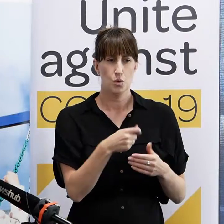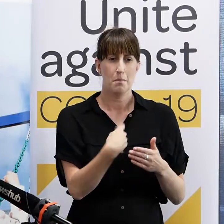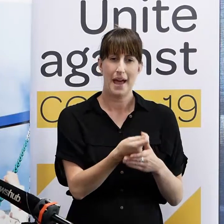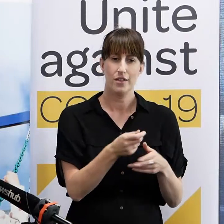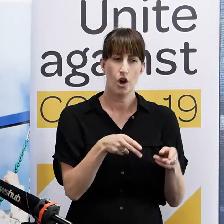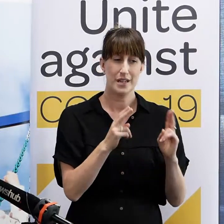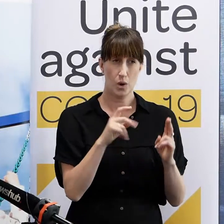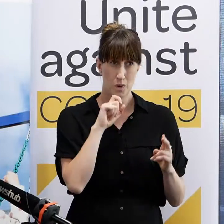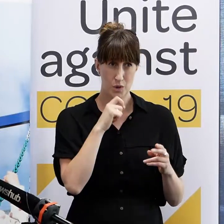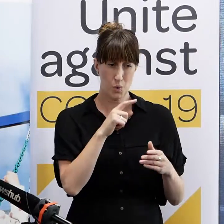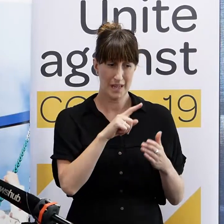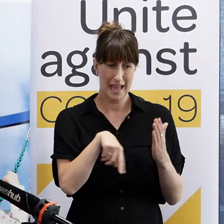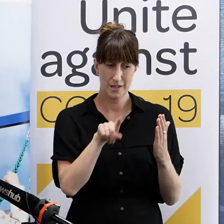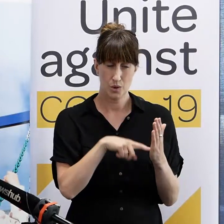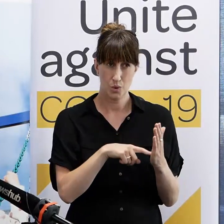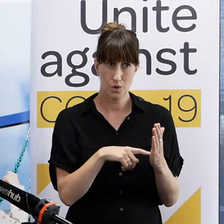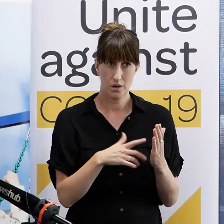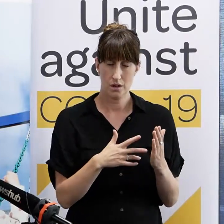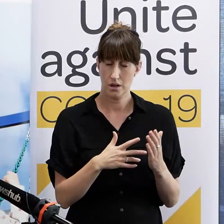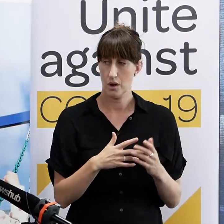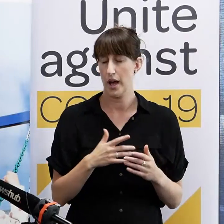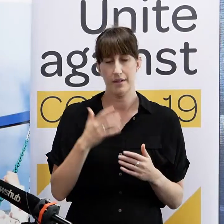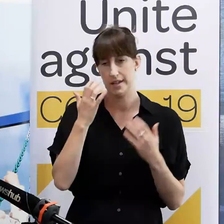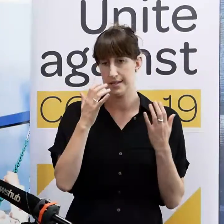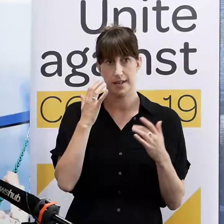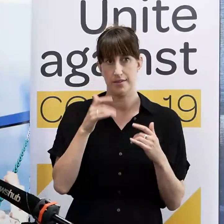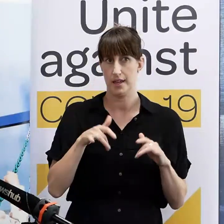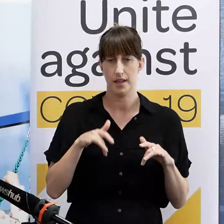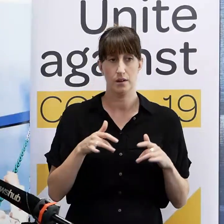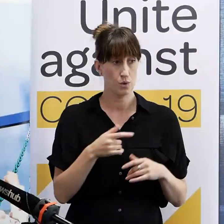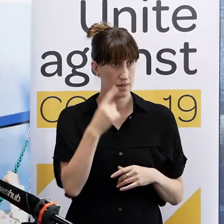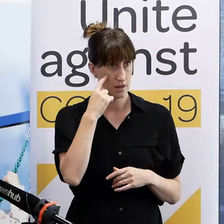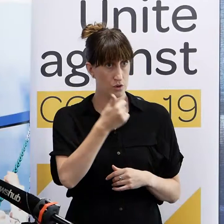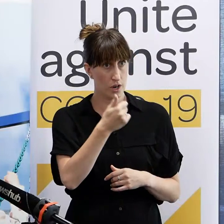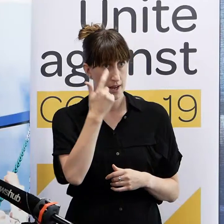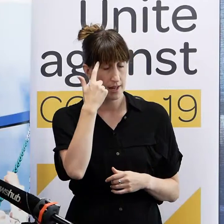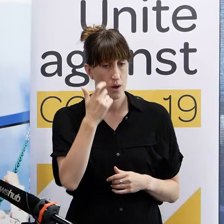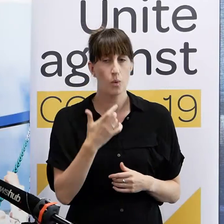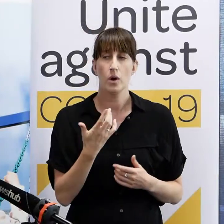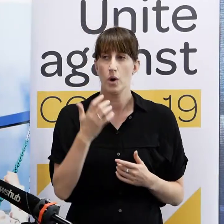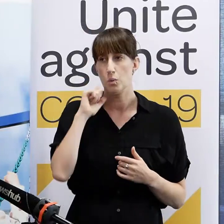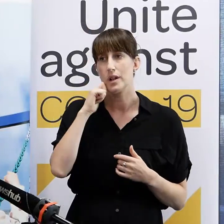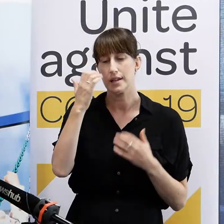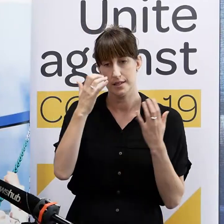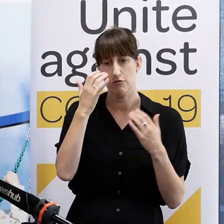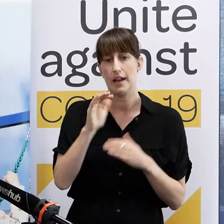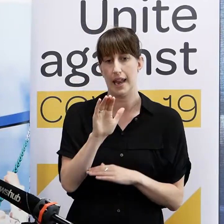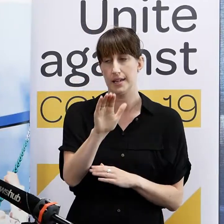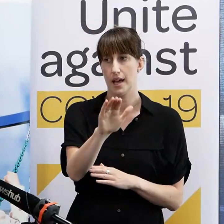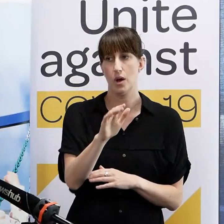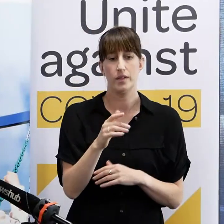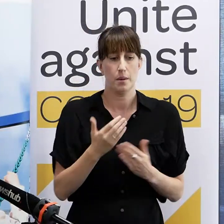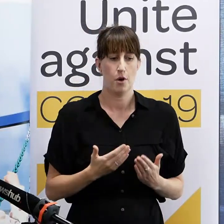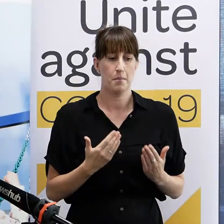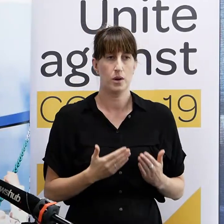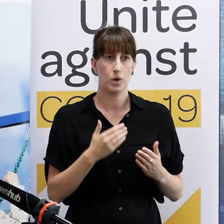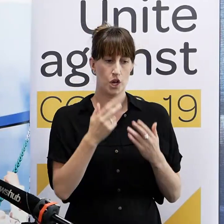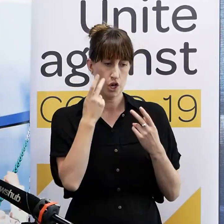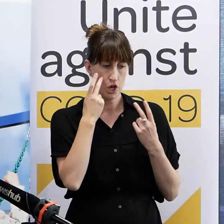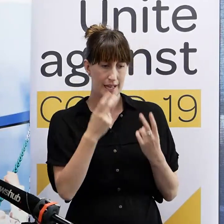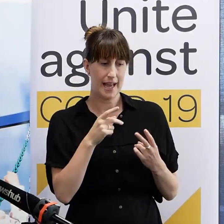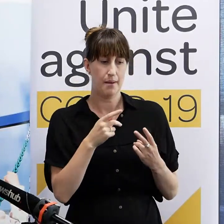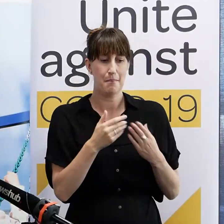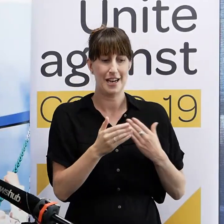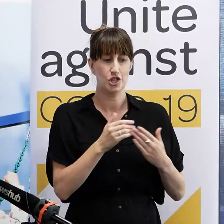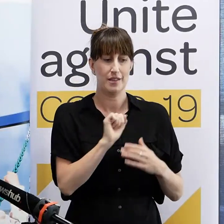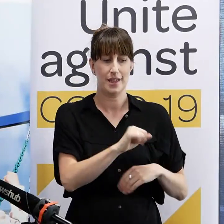moment. Or would you think it's a good idea? We can consider that in the fullness of time. At the moment, we're looking to manage their time in managed isolation as